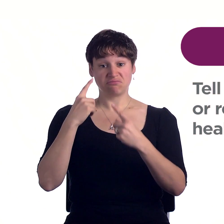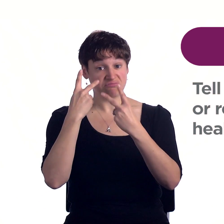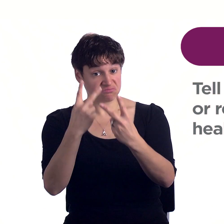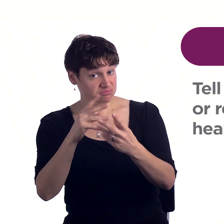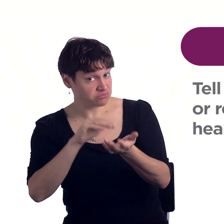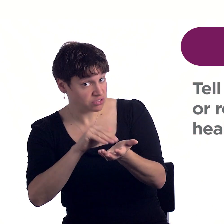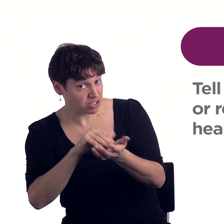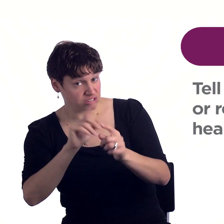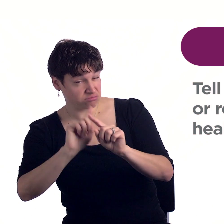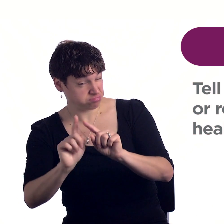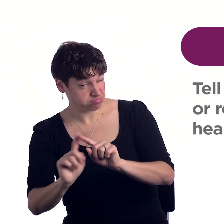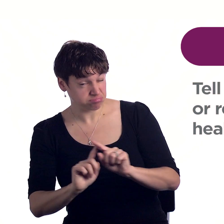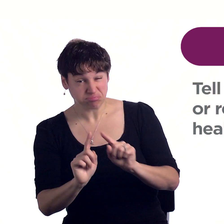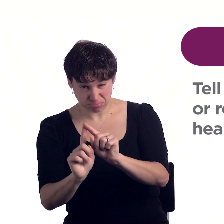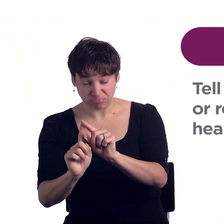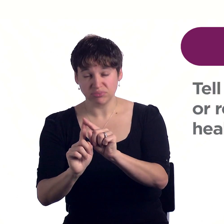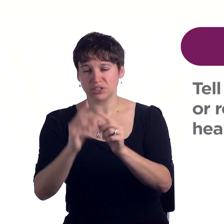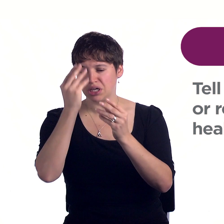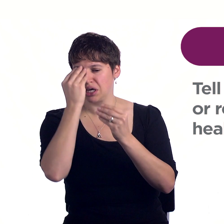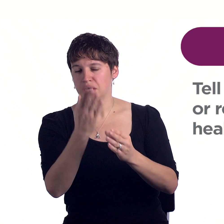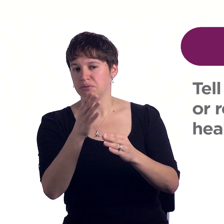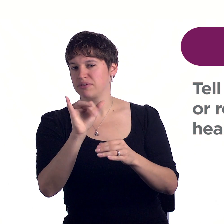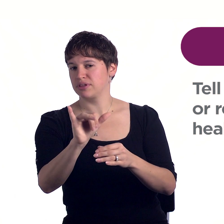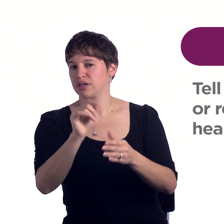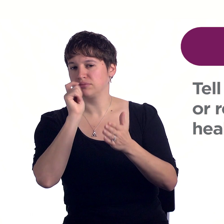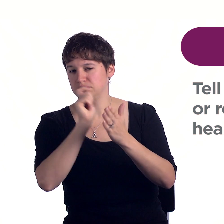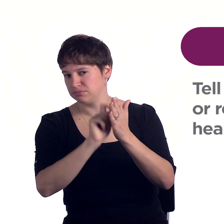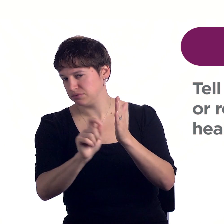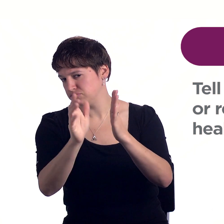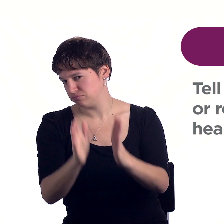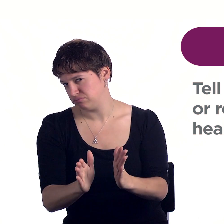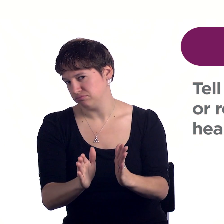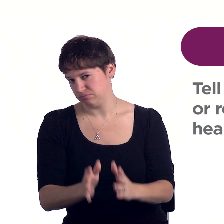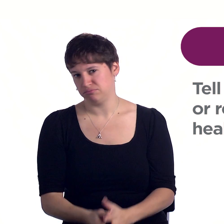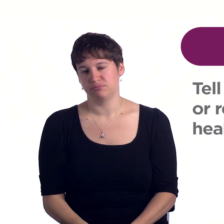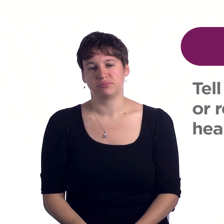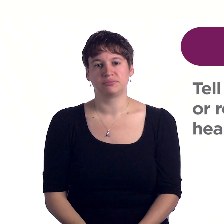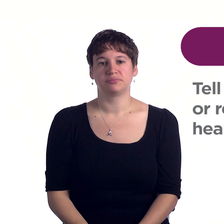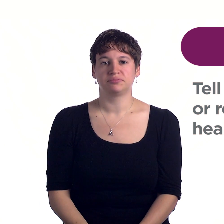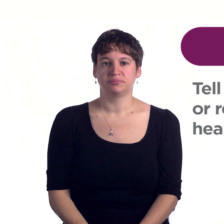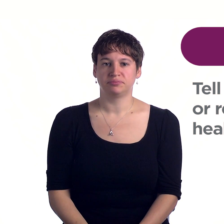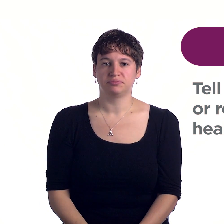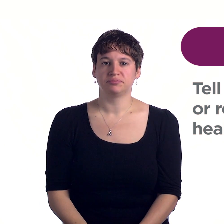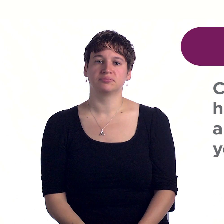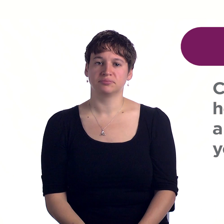Tell the scheduler or the receptionist and your healthcare provider.